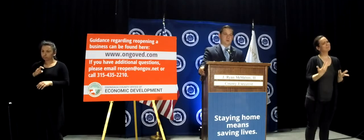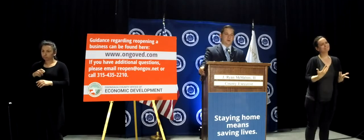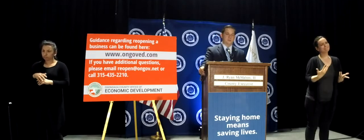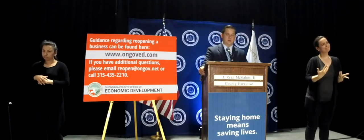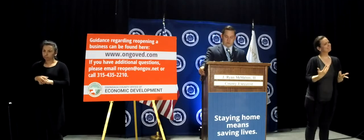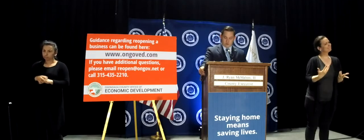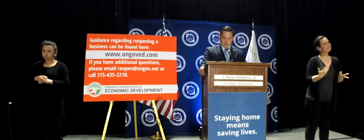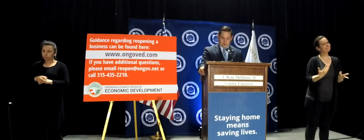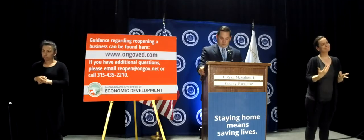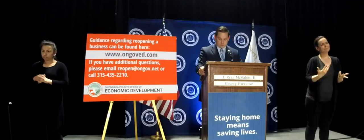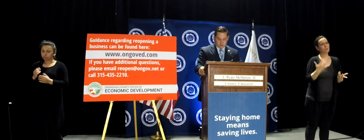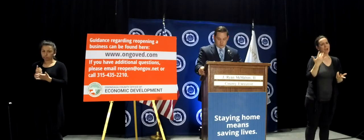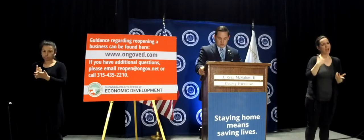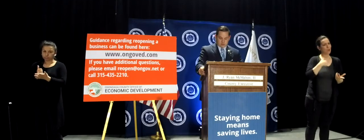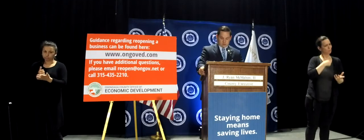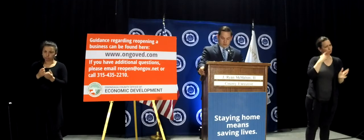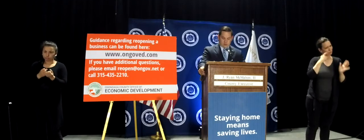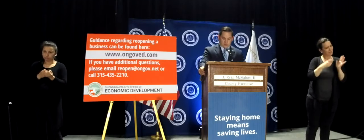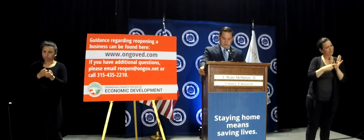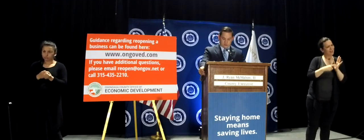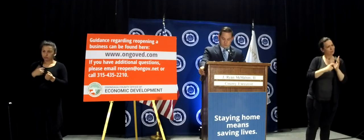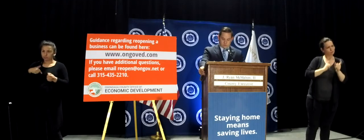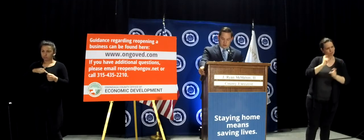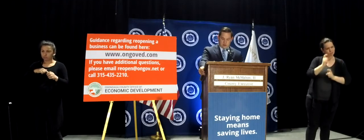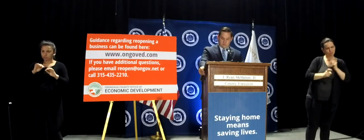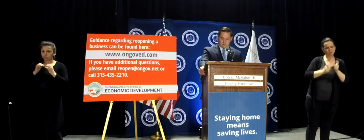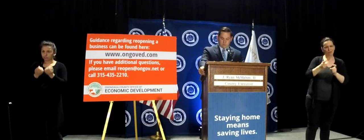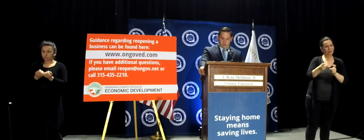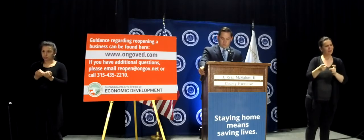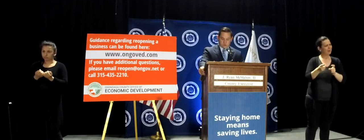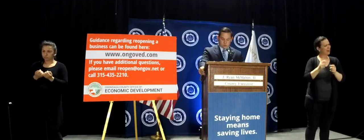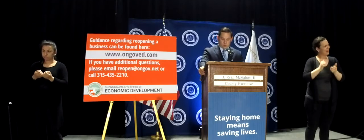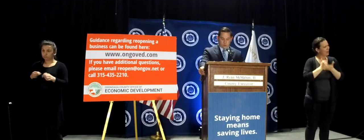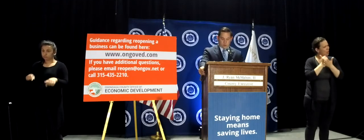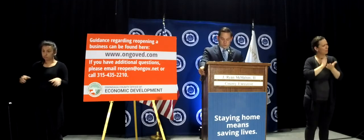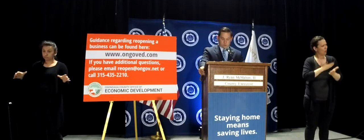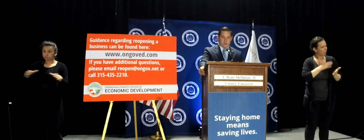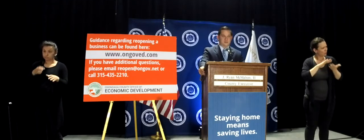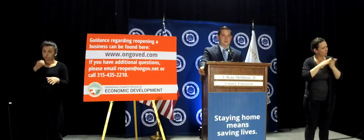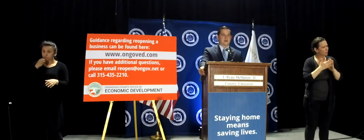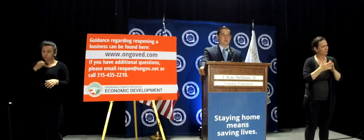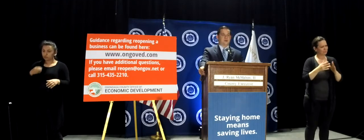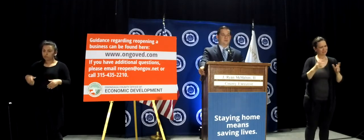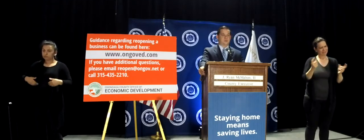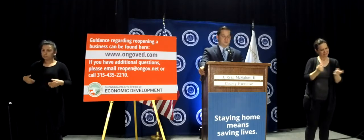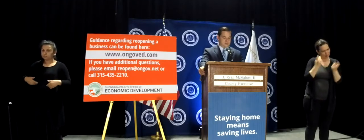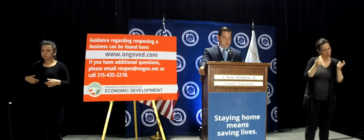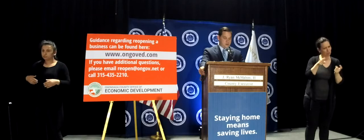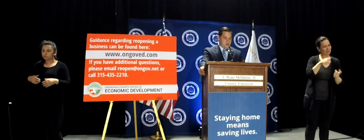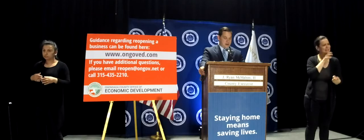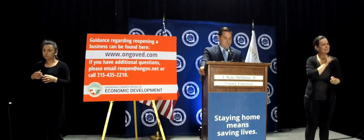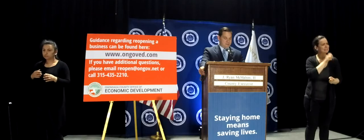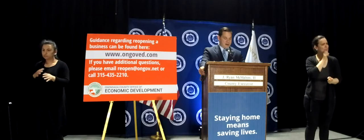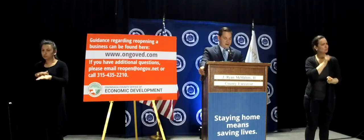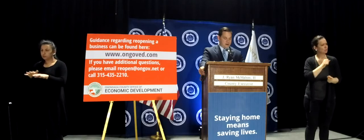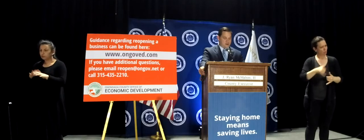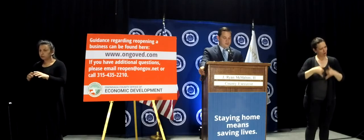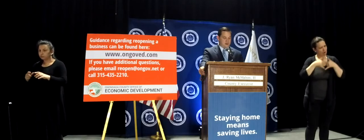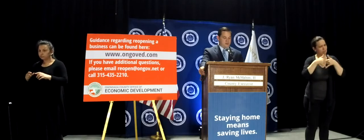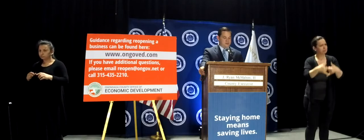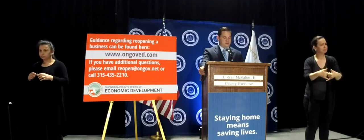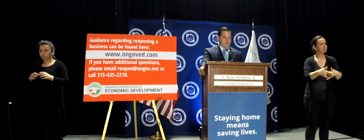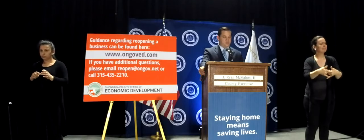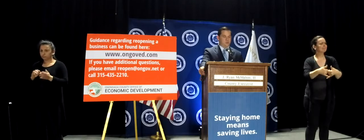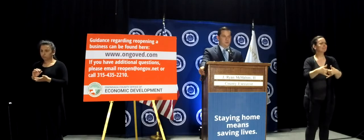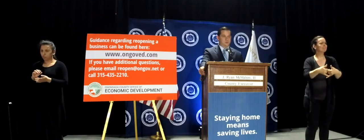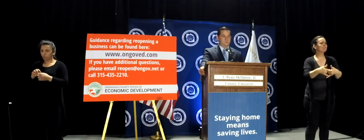so much to our community over the years. And it's a great luncheon. We have numerous awards. We're going to send out a press release on backgrounds